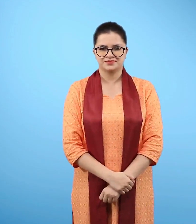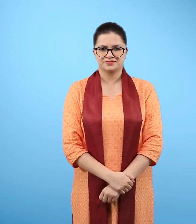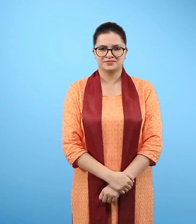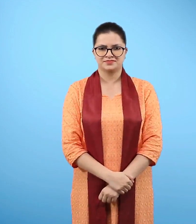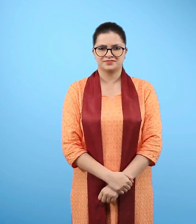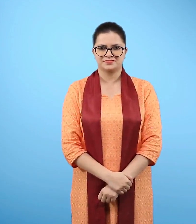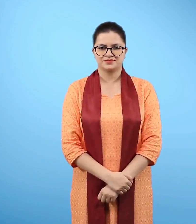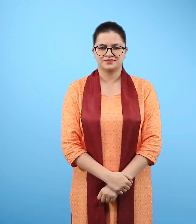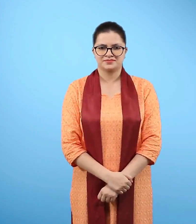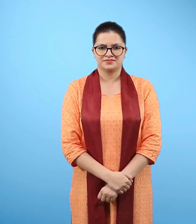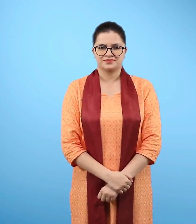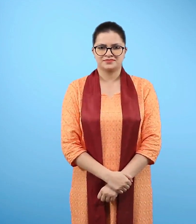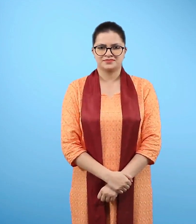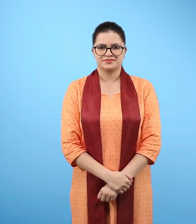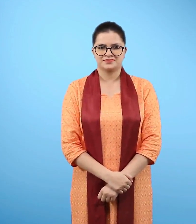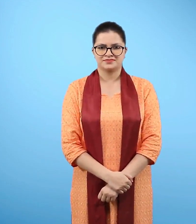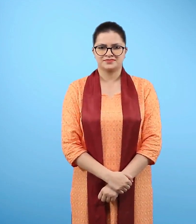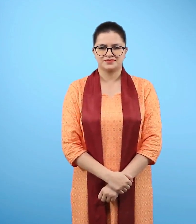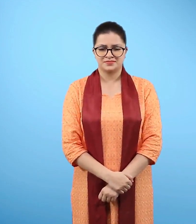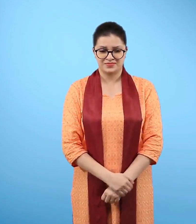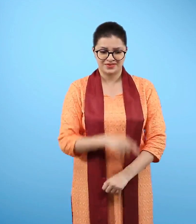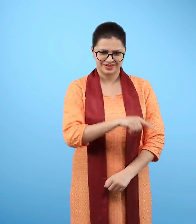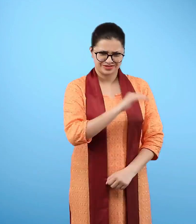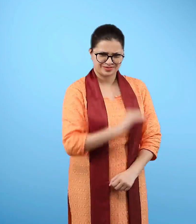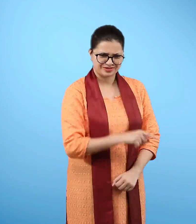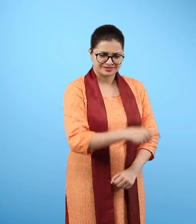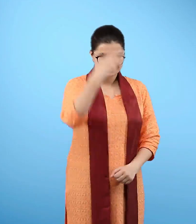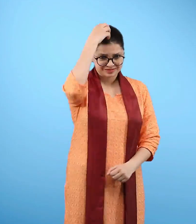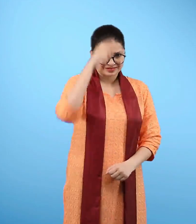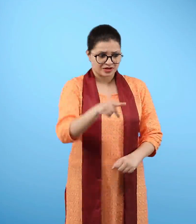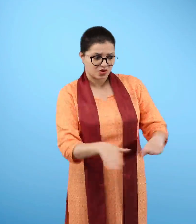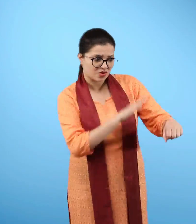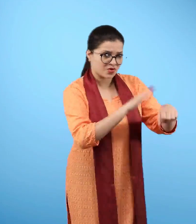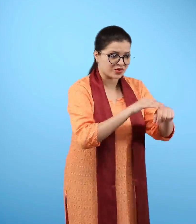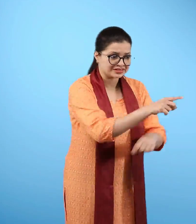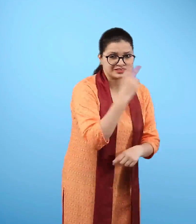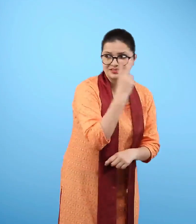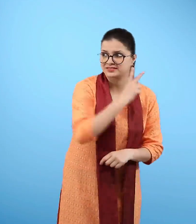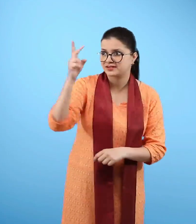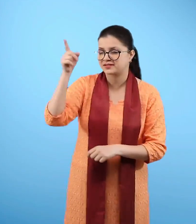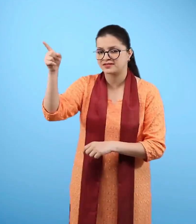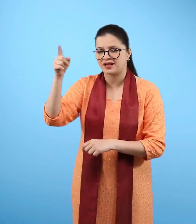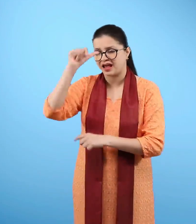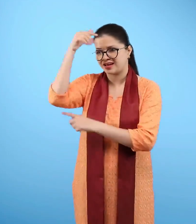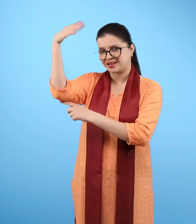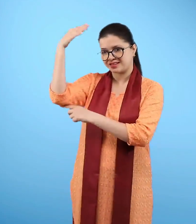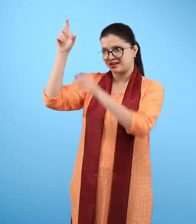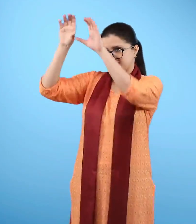have gone to see the Republic Day parade to India Gate. One of the children is saying, "Look, Aditi, this